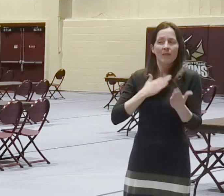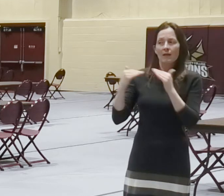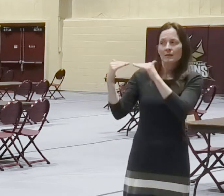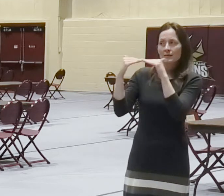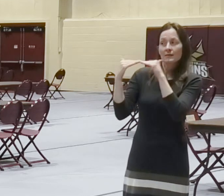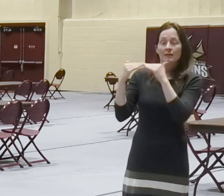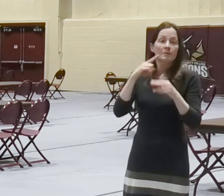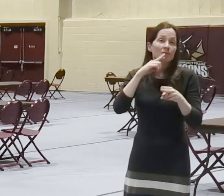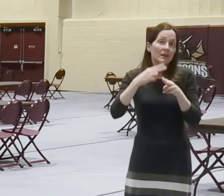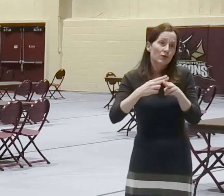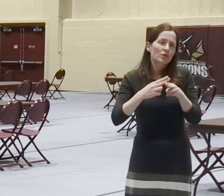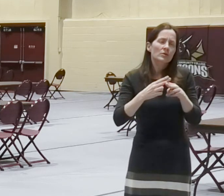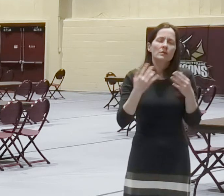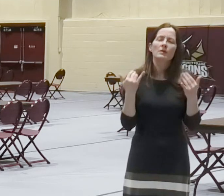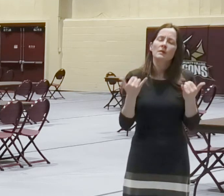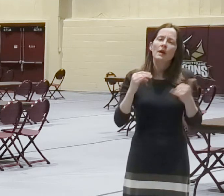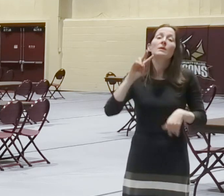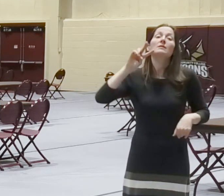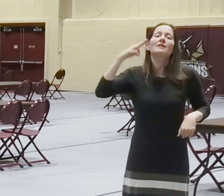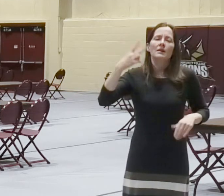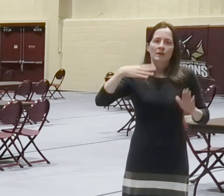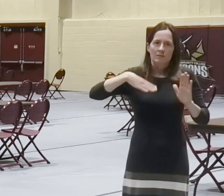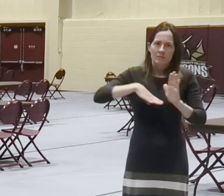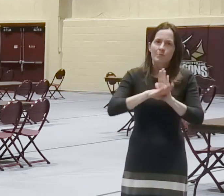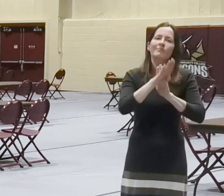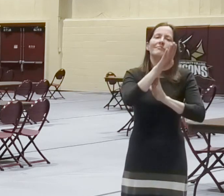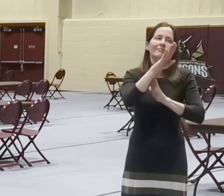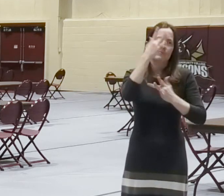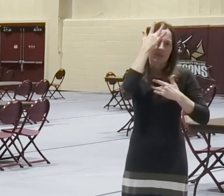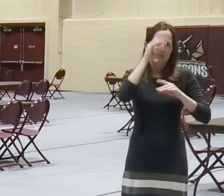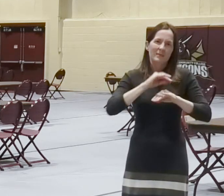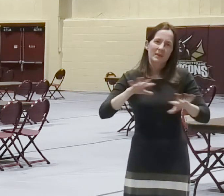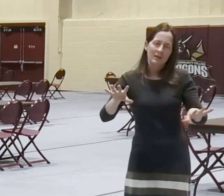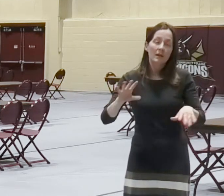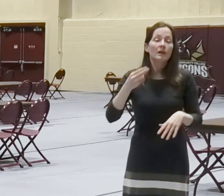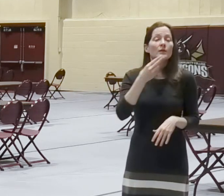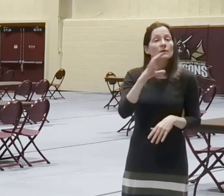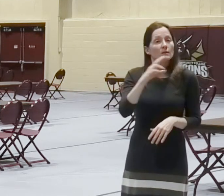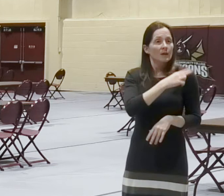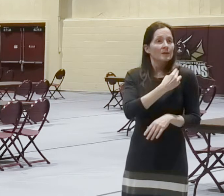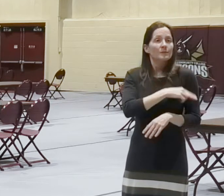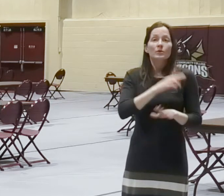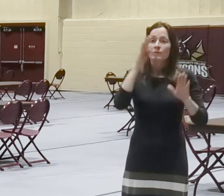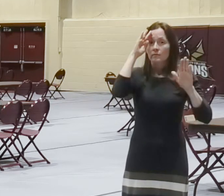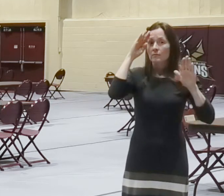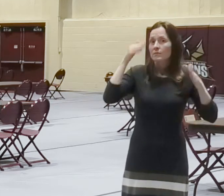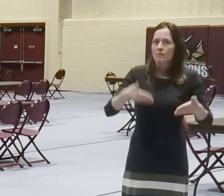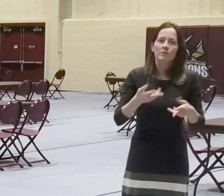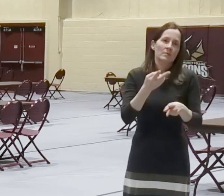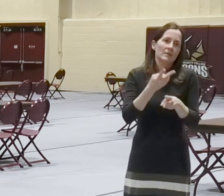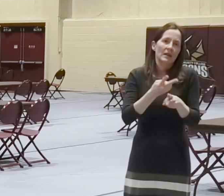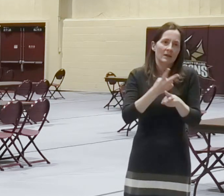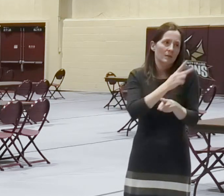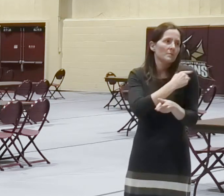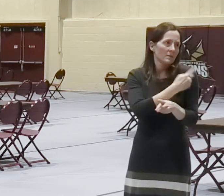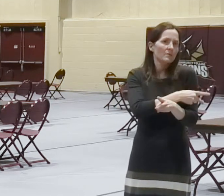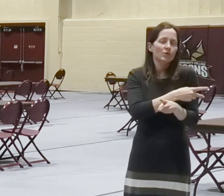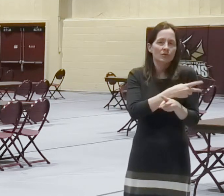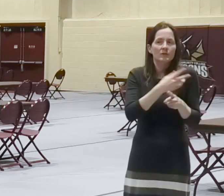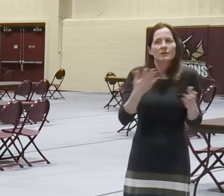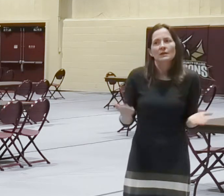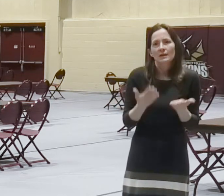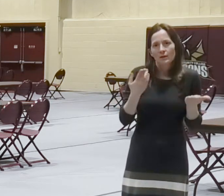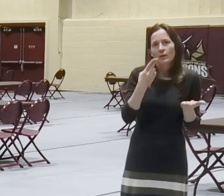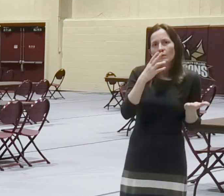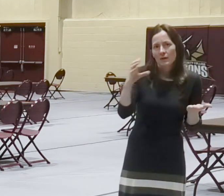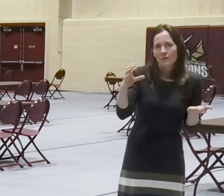the second surge of this pandemic, and our focus at Howard County General Hospital has been to take care of the patients of this community and take care of people